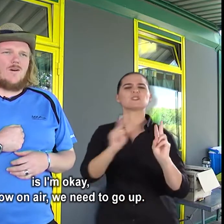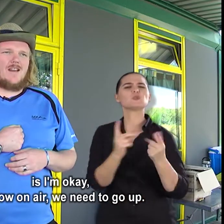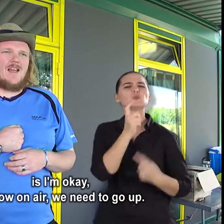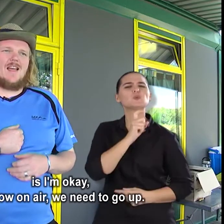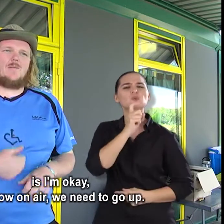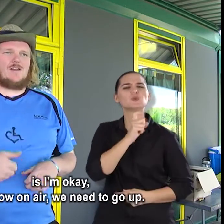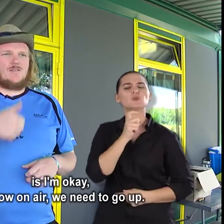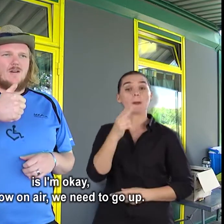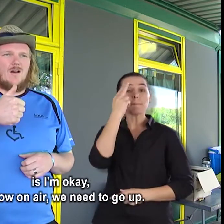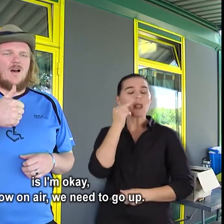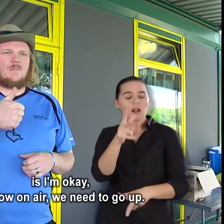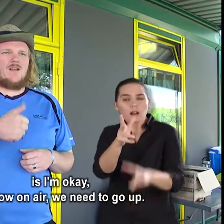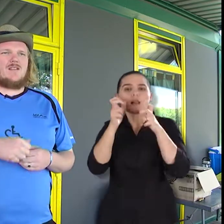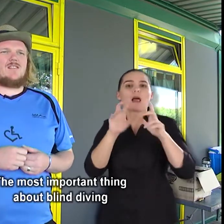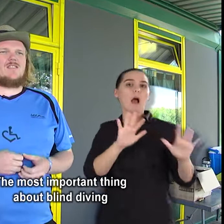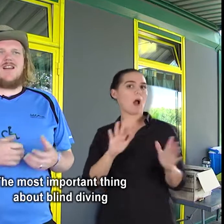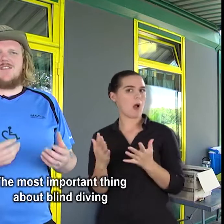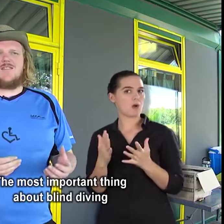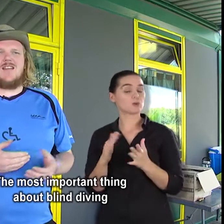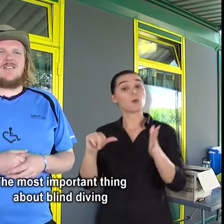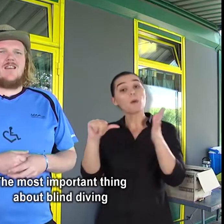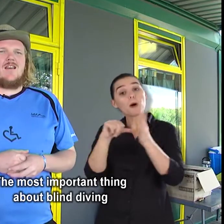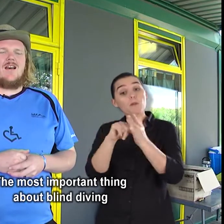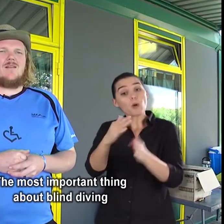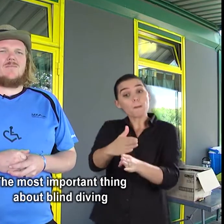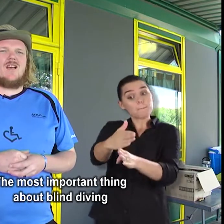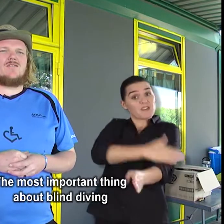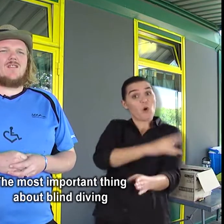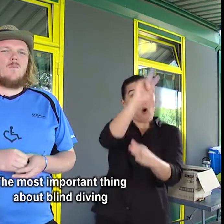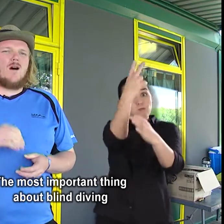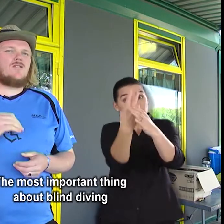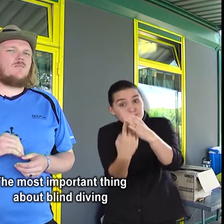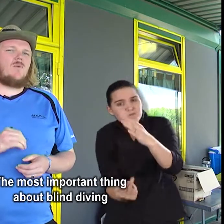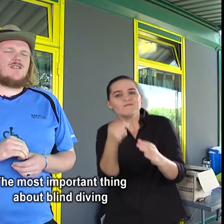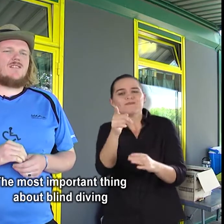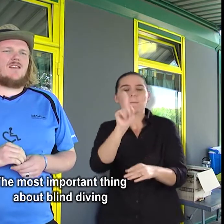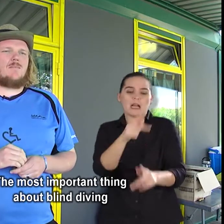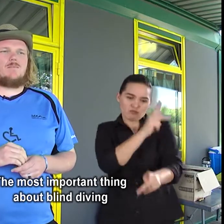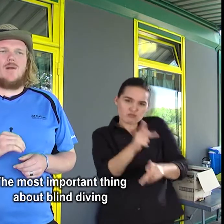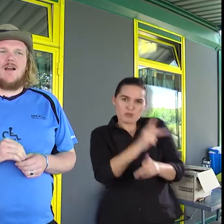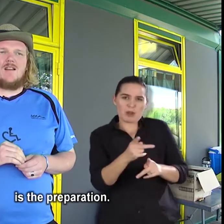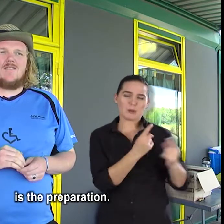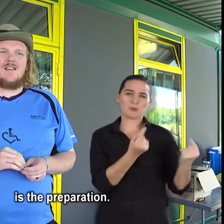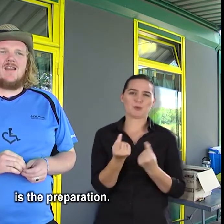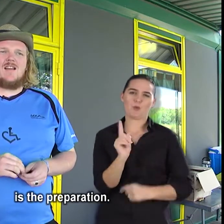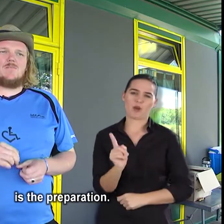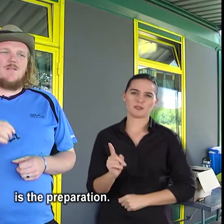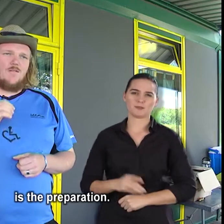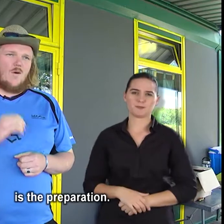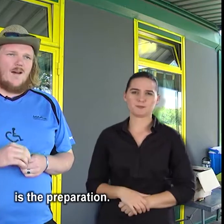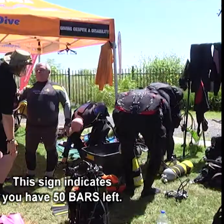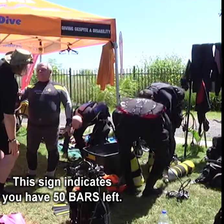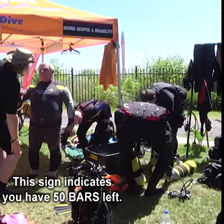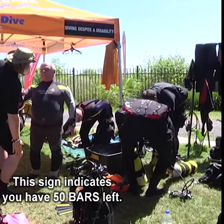I'm low on air, we need to go up. So there's none of that. So the most important thing about blind diving